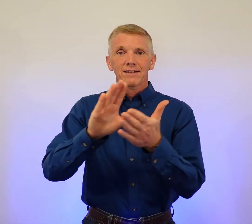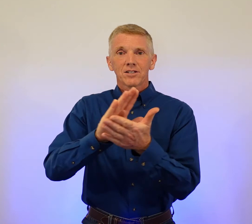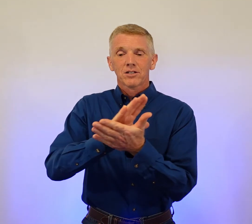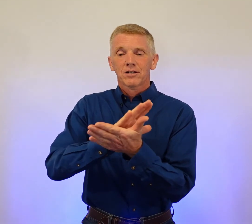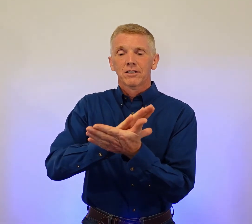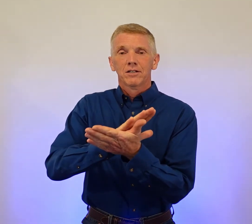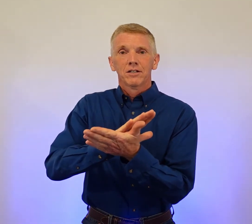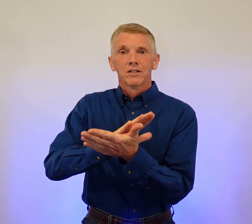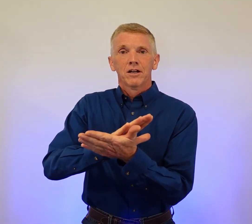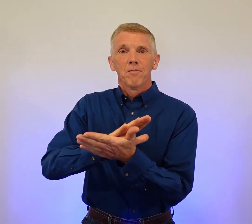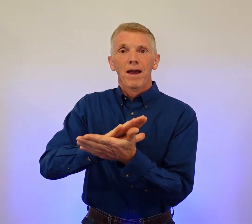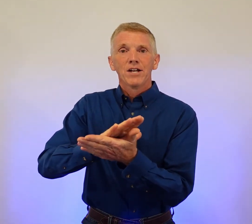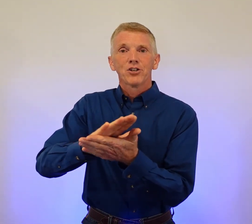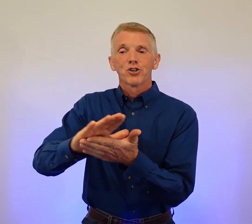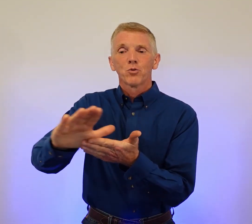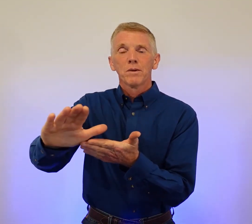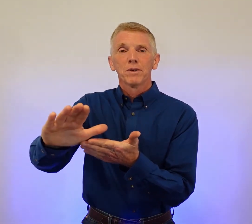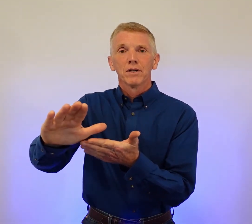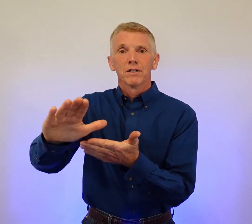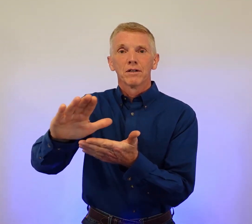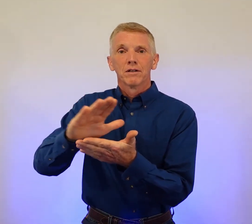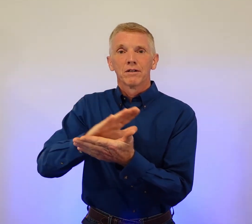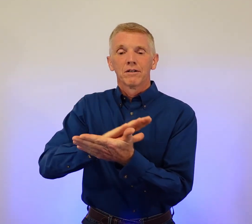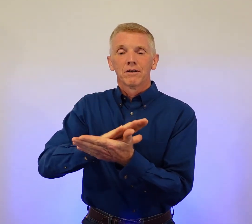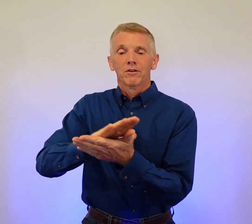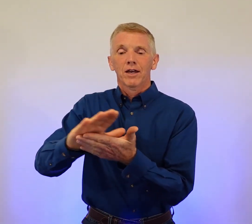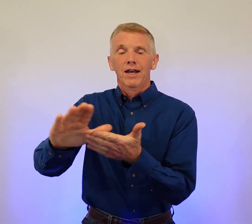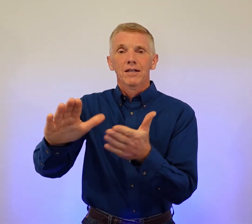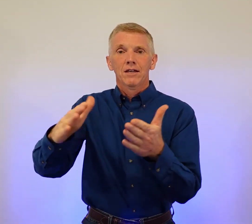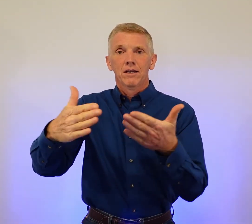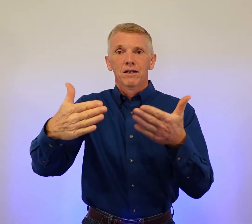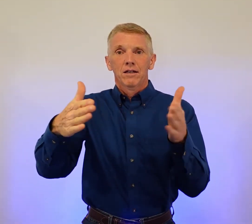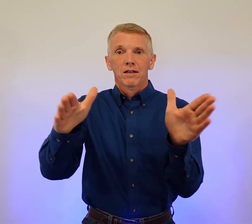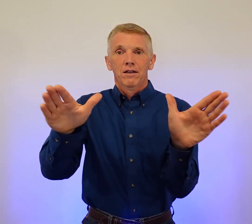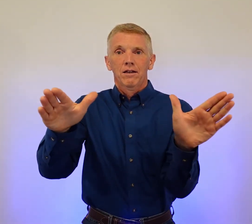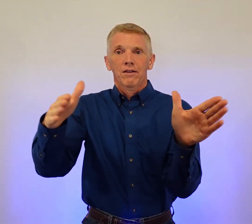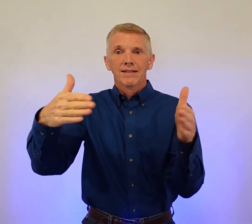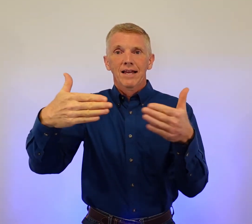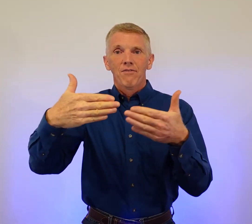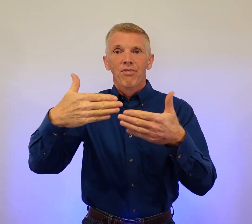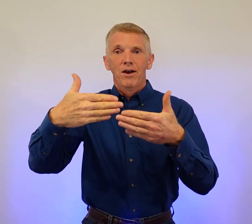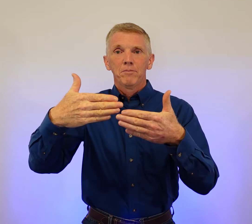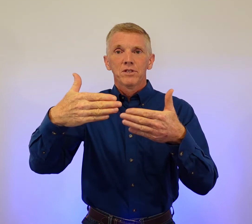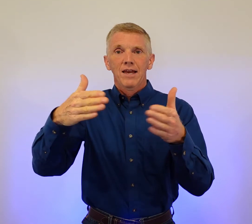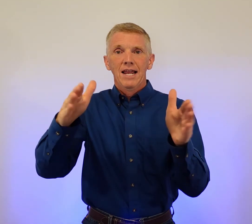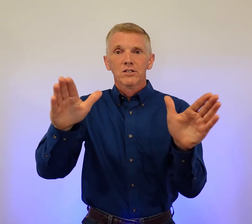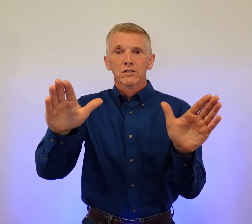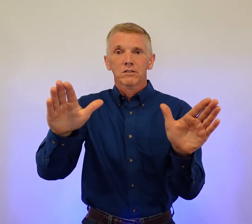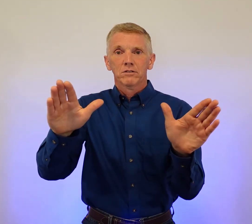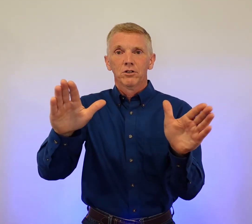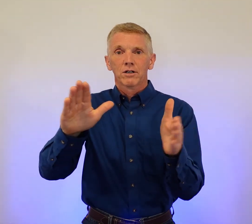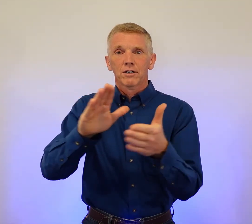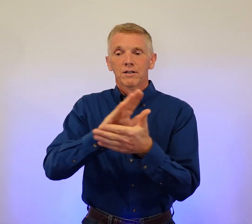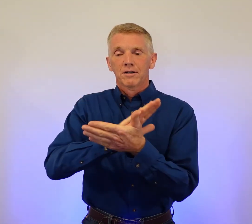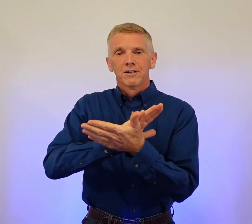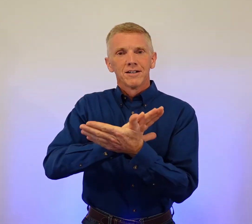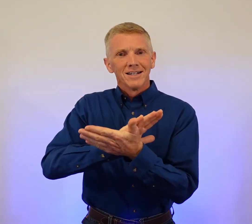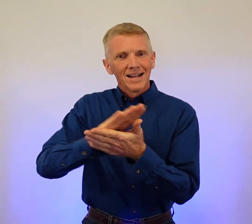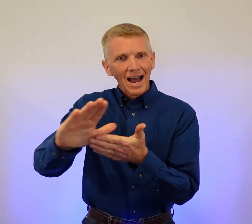this. Imagine you're sweeping. Okay? That's how the thumbs and the hands look.